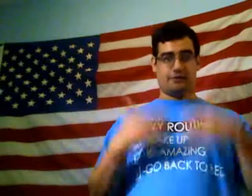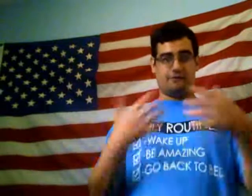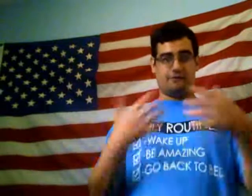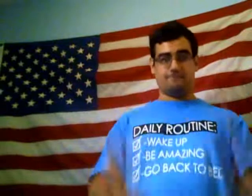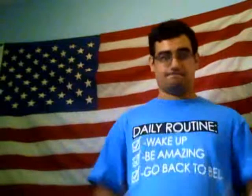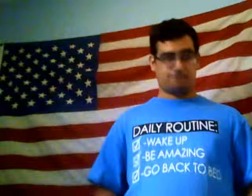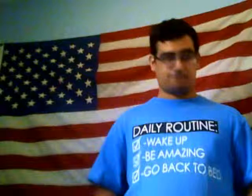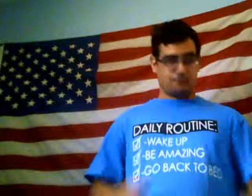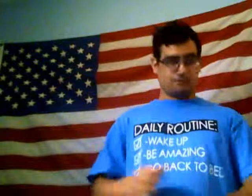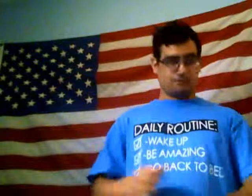know.